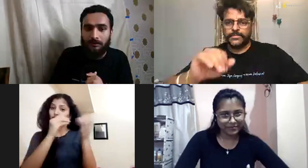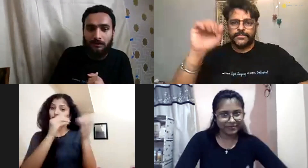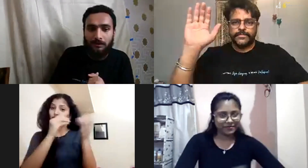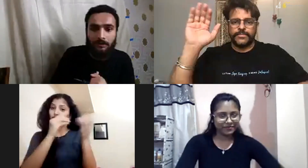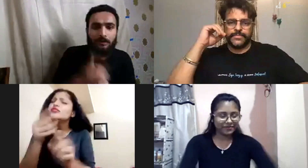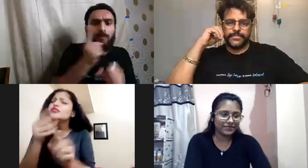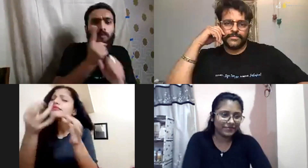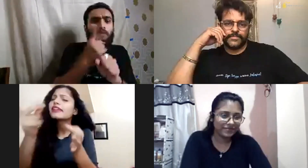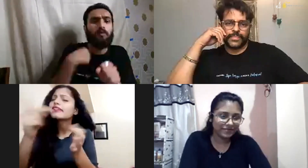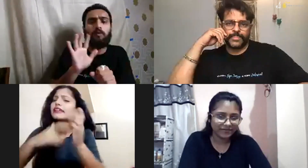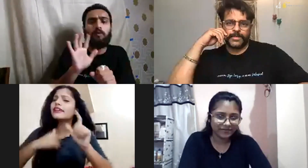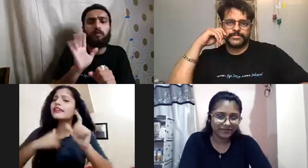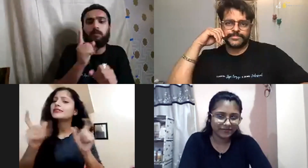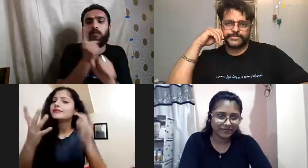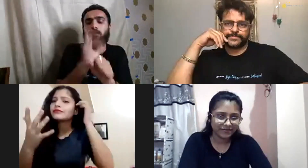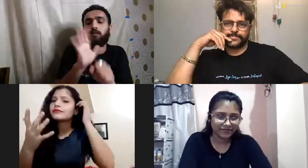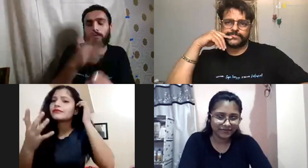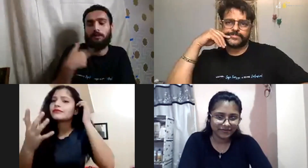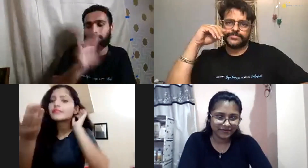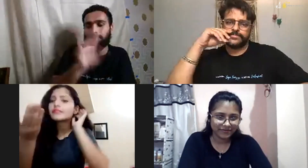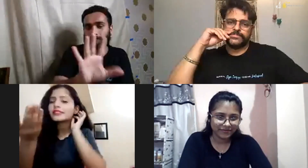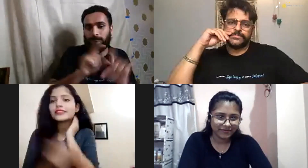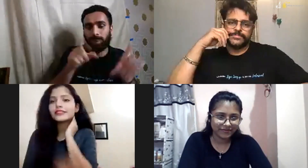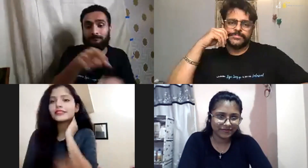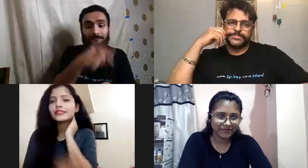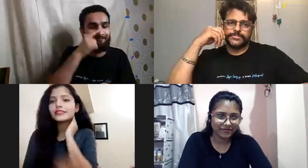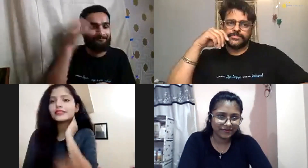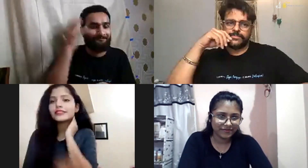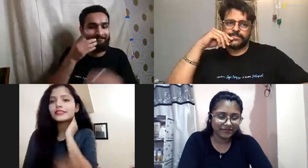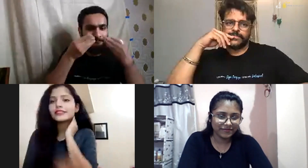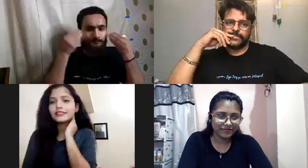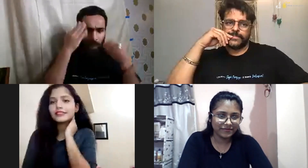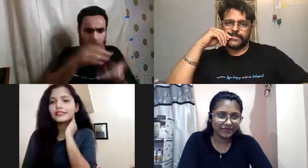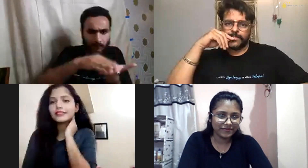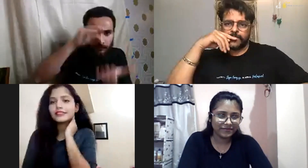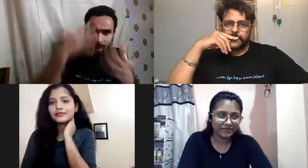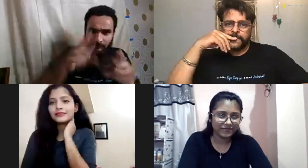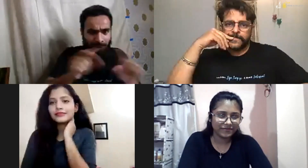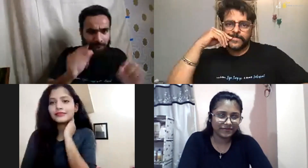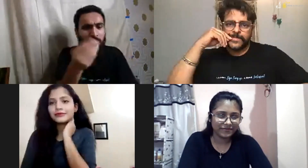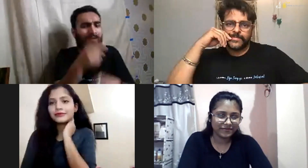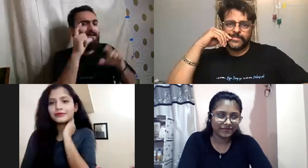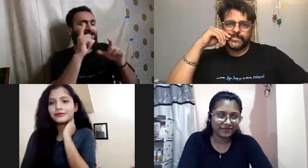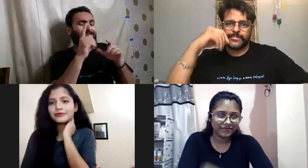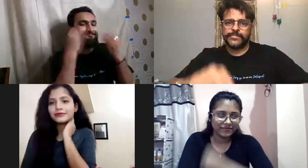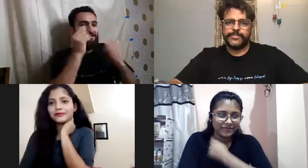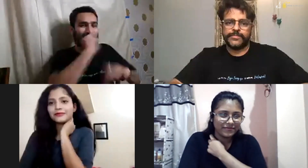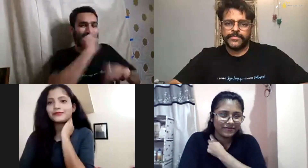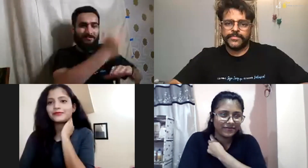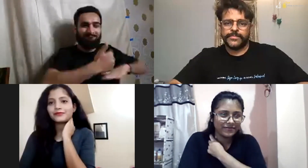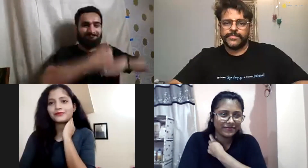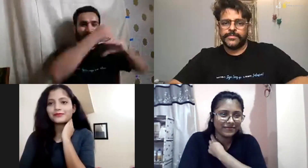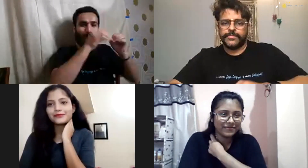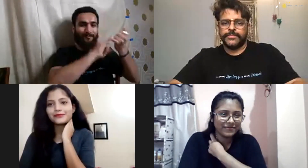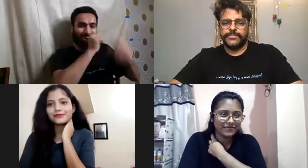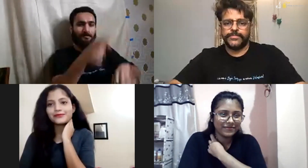So you're saying that can you please explain the question once again, please? Okay, I'll just clarify. Mansi, you learned makeup, right?